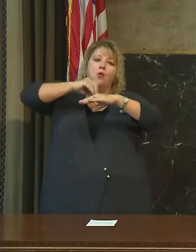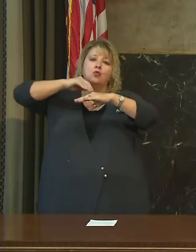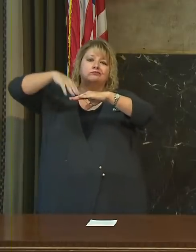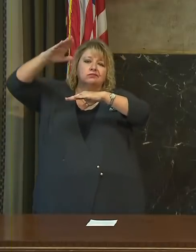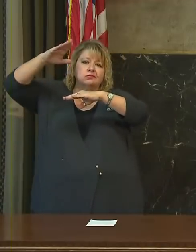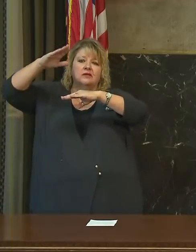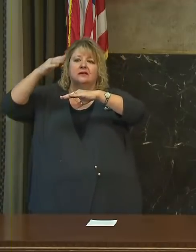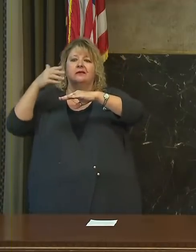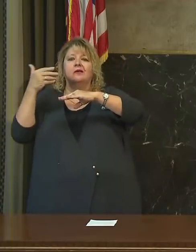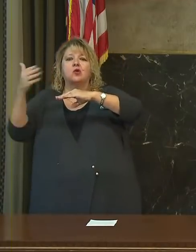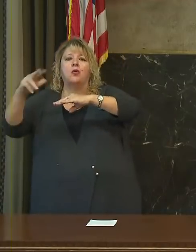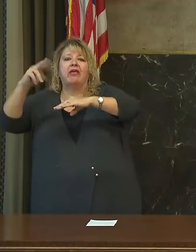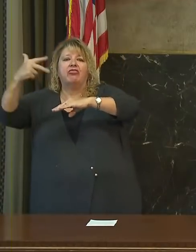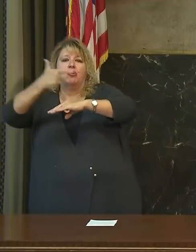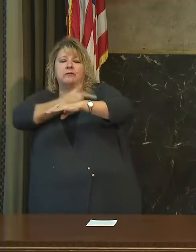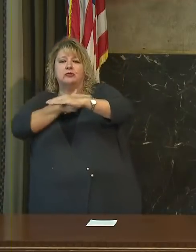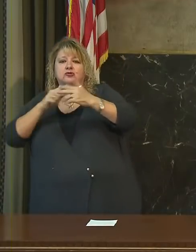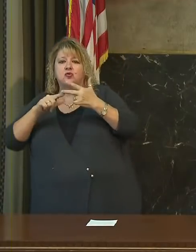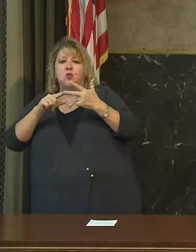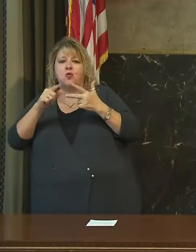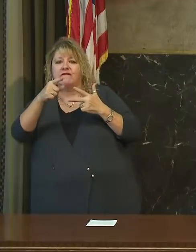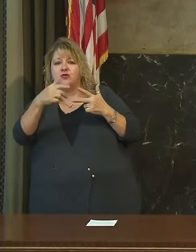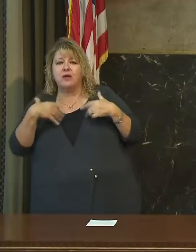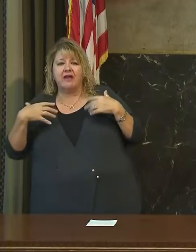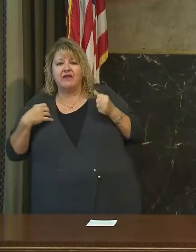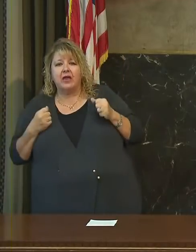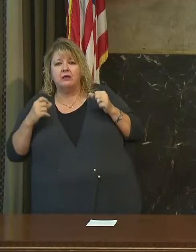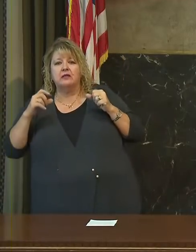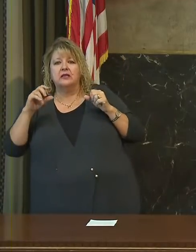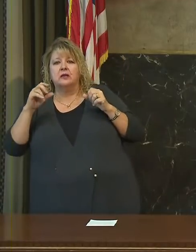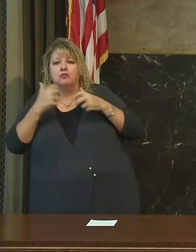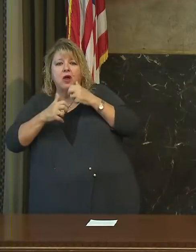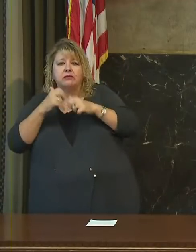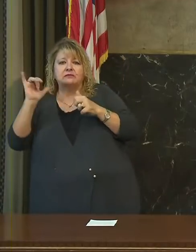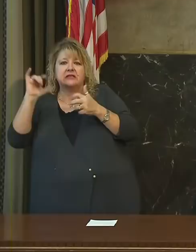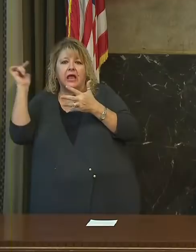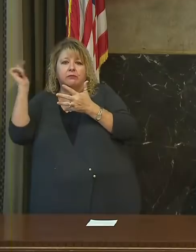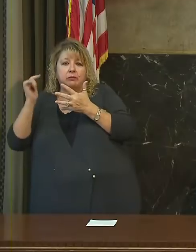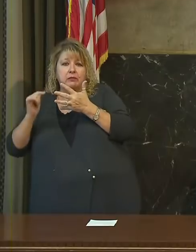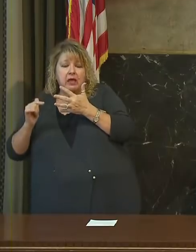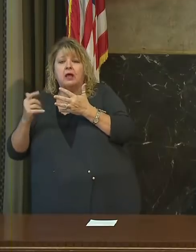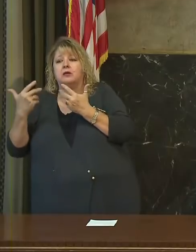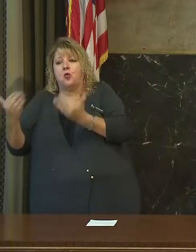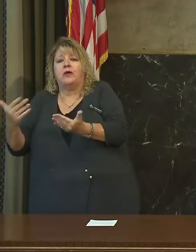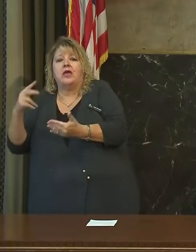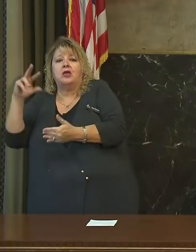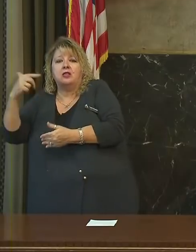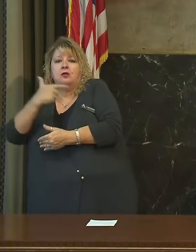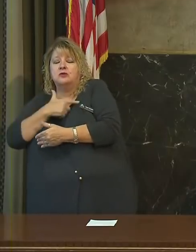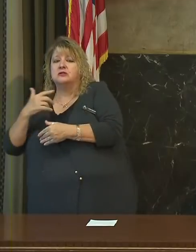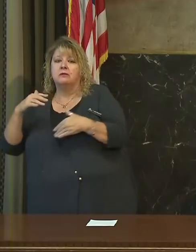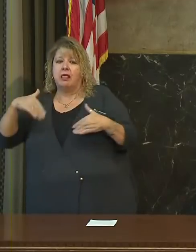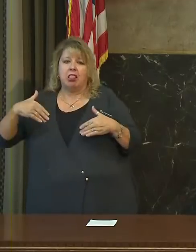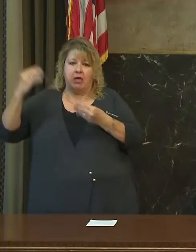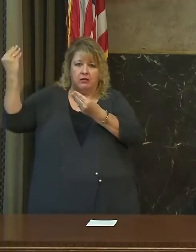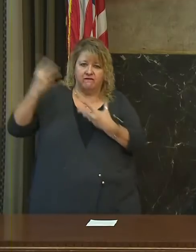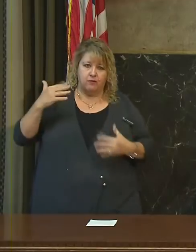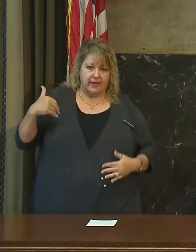conditions. The second they do that, we will be ready to offer that throughout the state. Thank you.